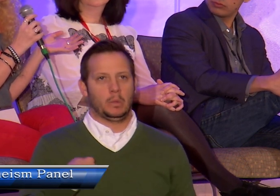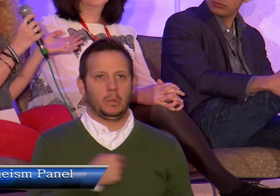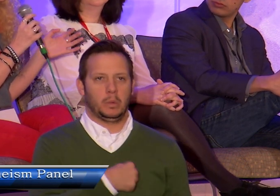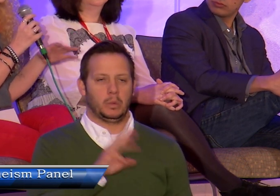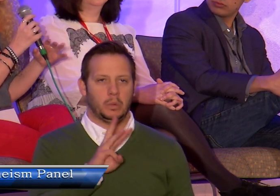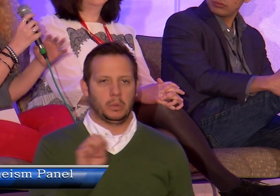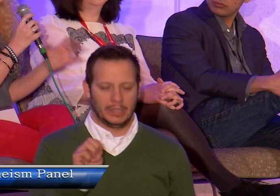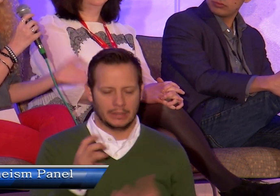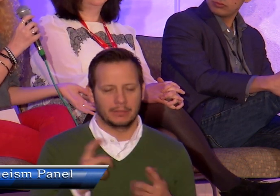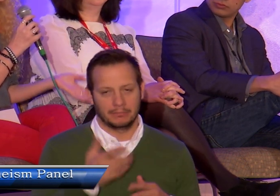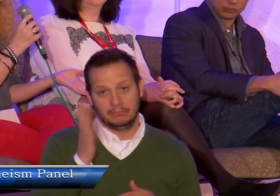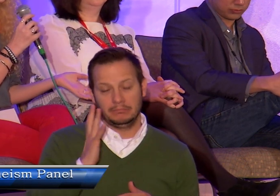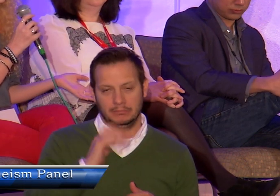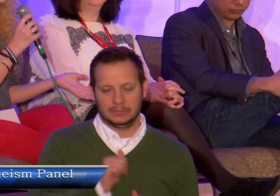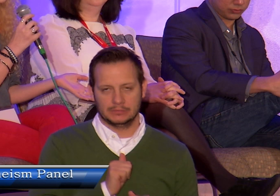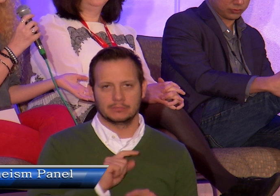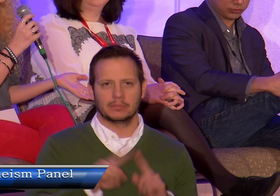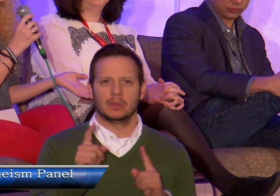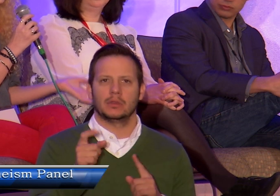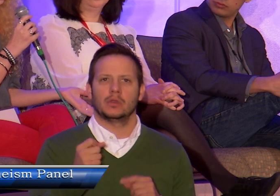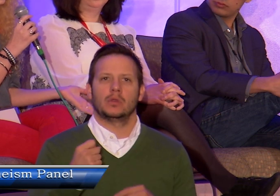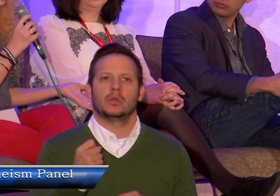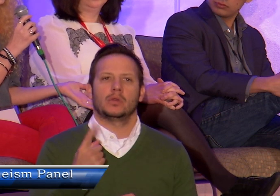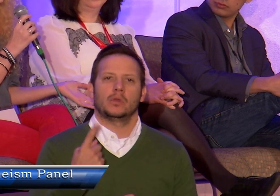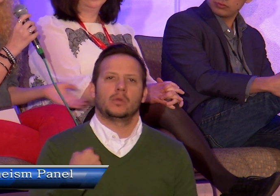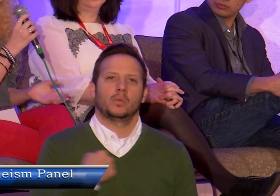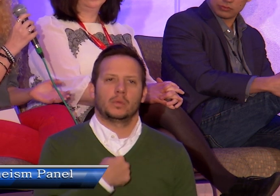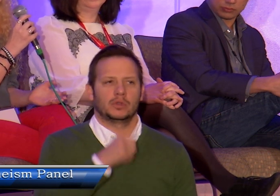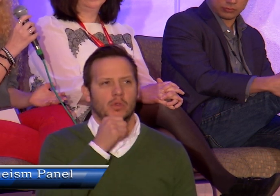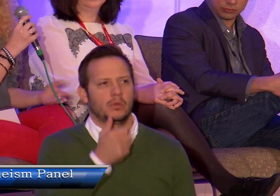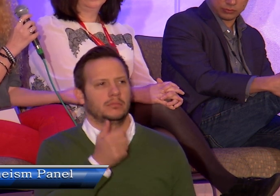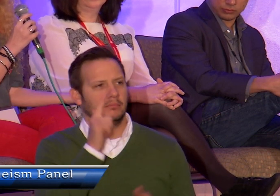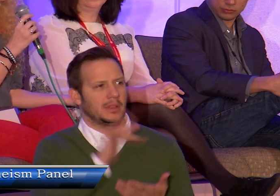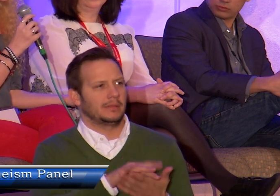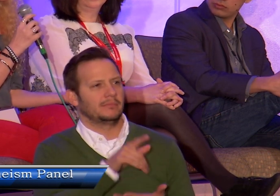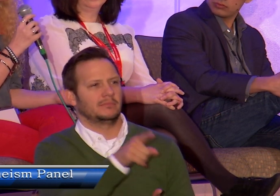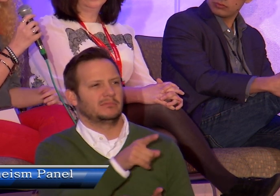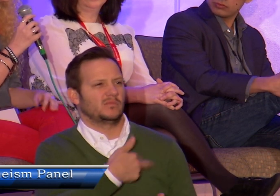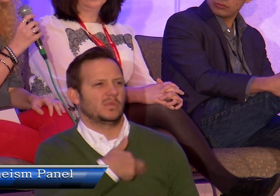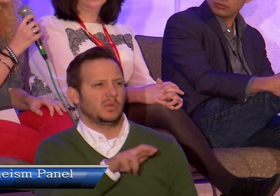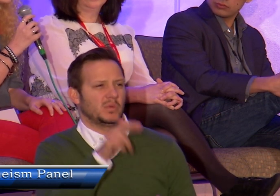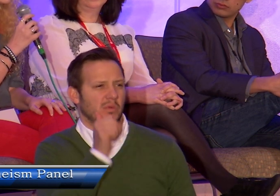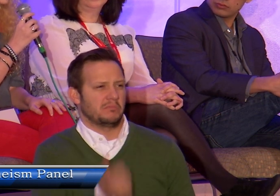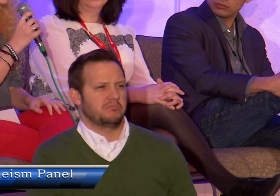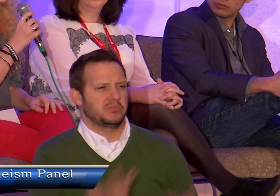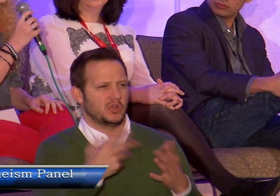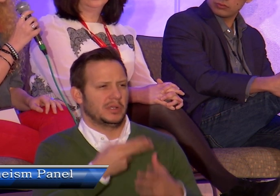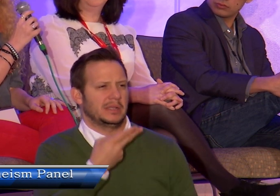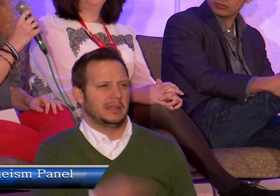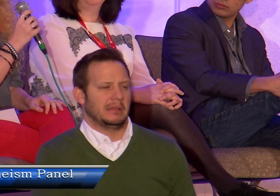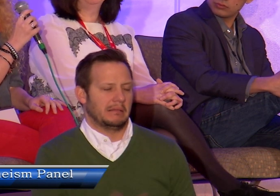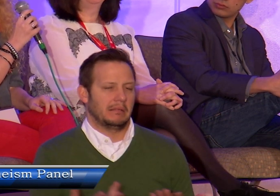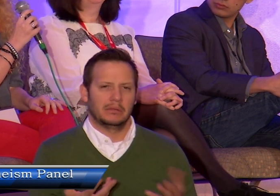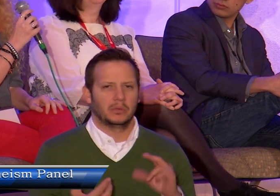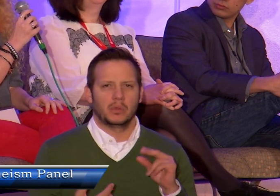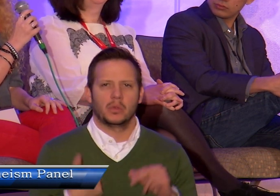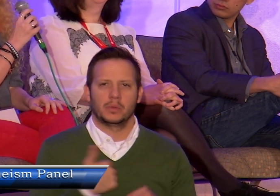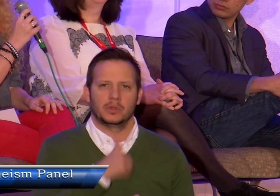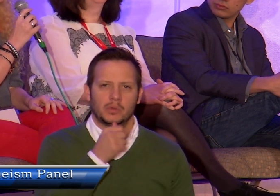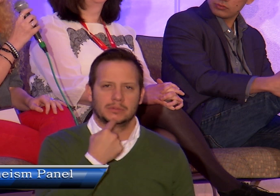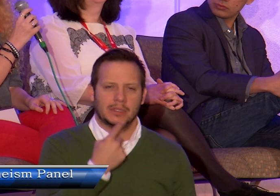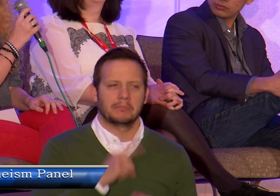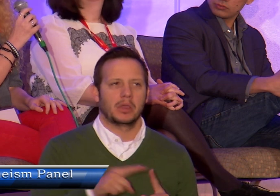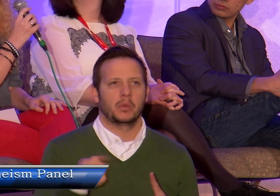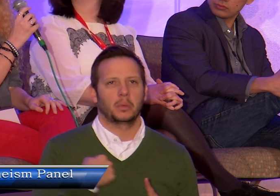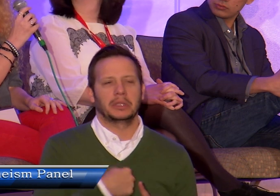that if you have another religion, you will burn in hell. We just say we don't know what's going to happen. However,